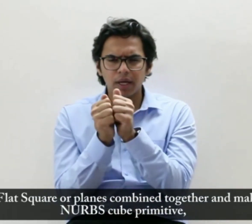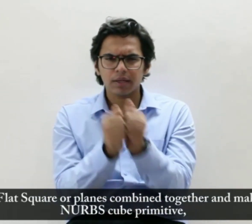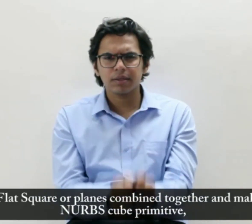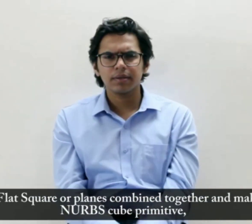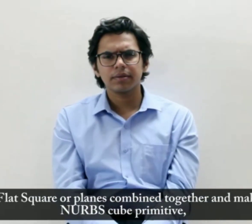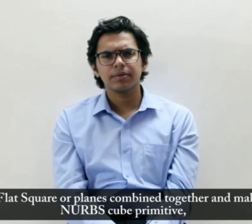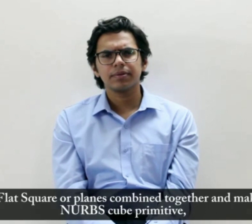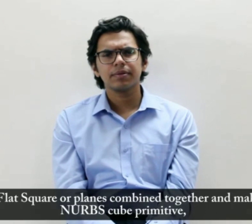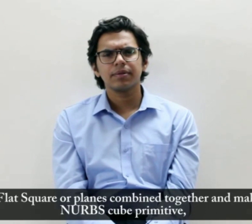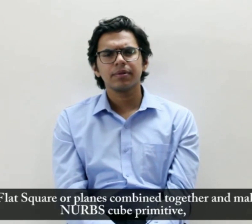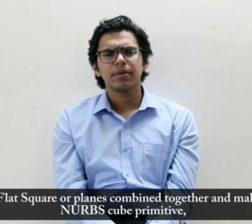primitive.